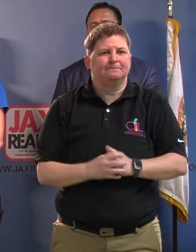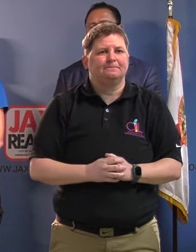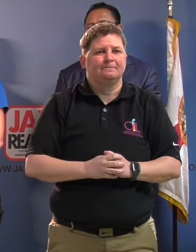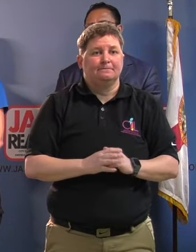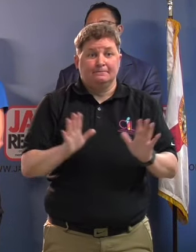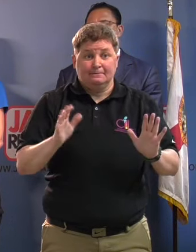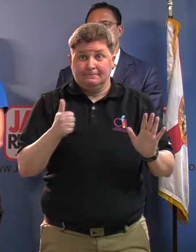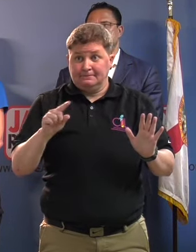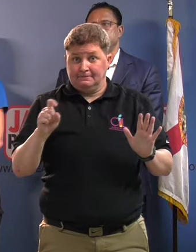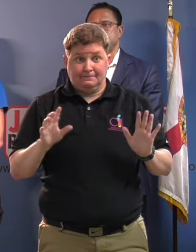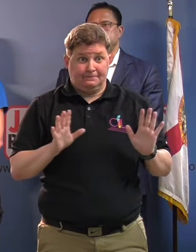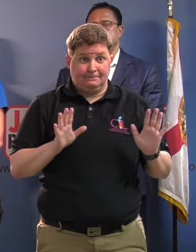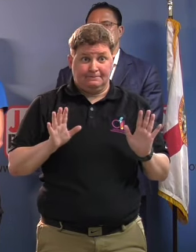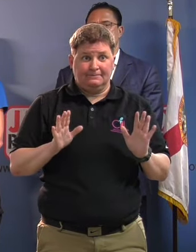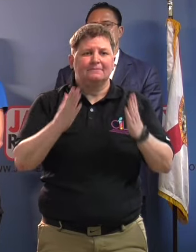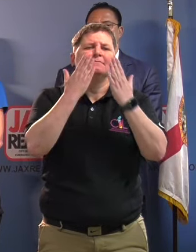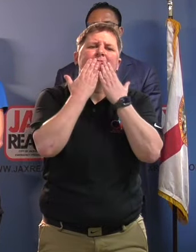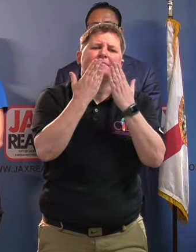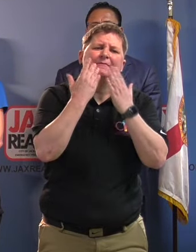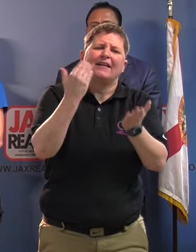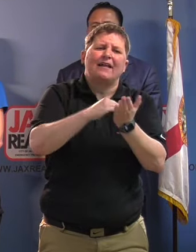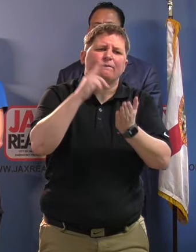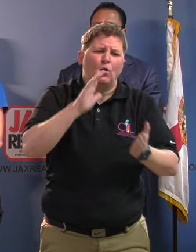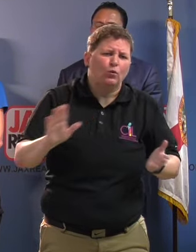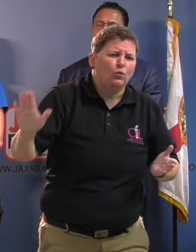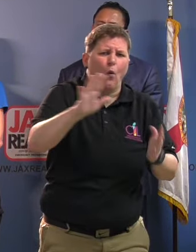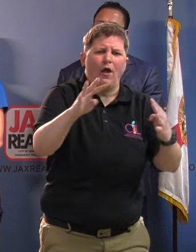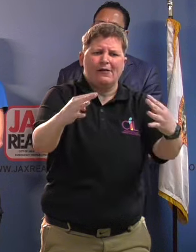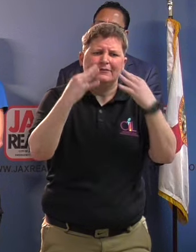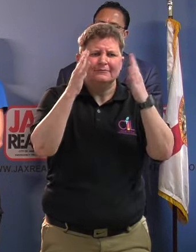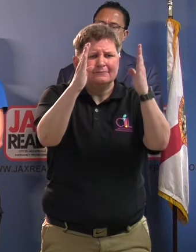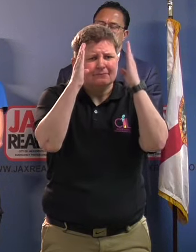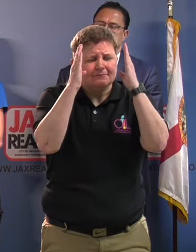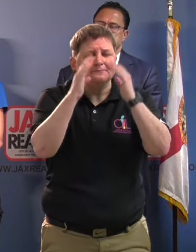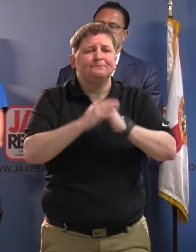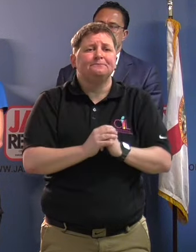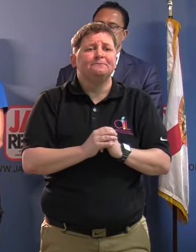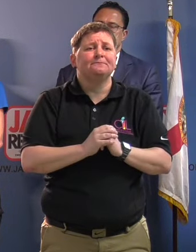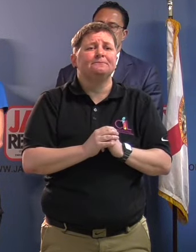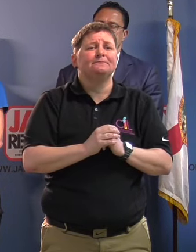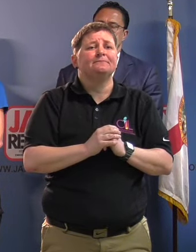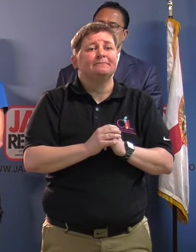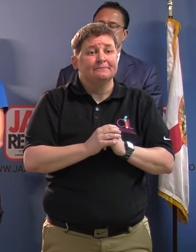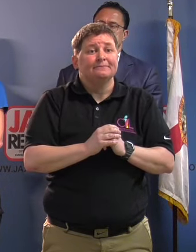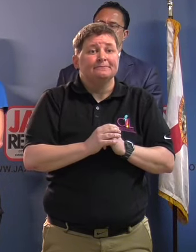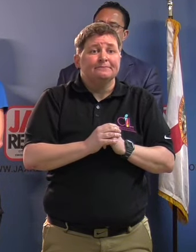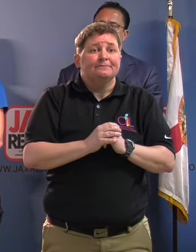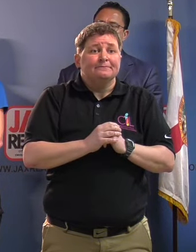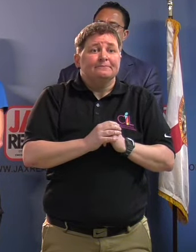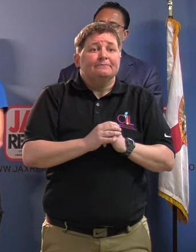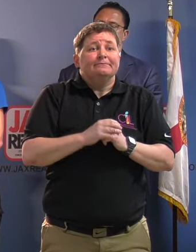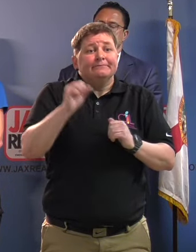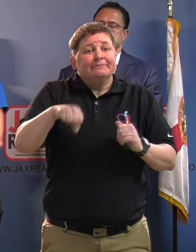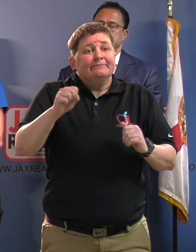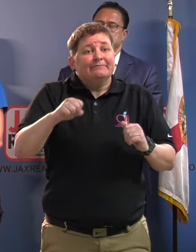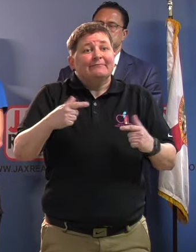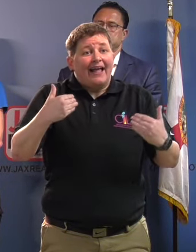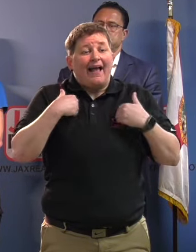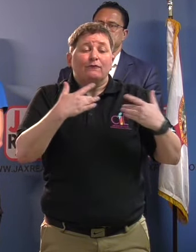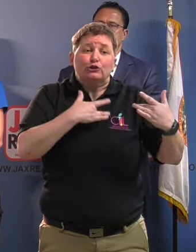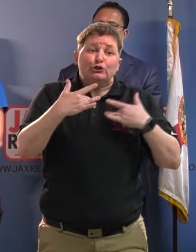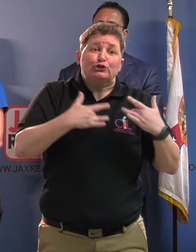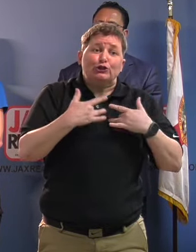once again, I want to thank you all for your attention, and I just want to say that as much of a concern as we have here, I hope we'll